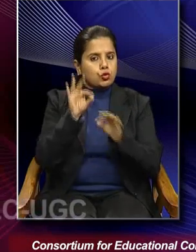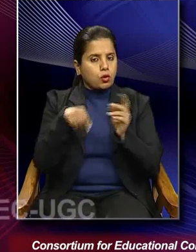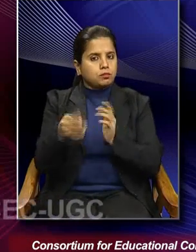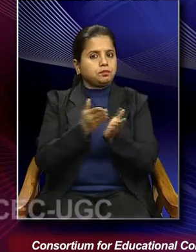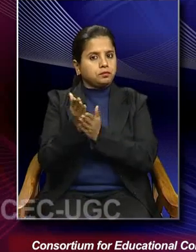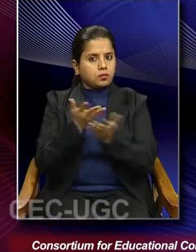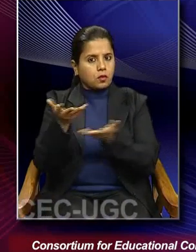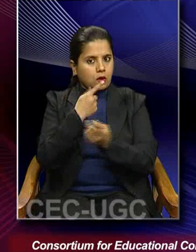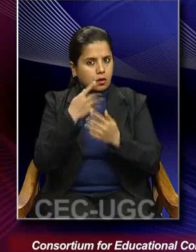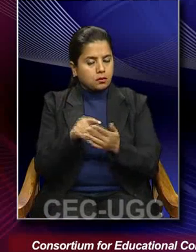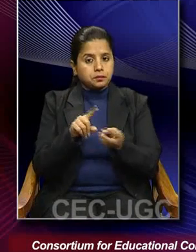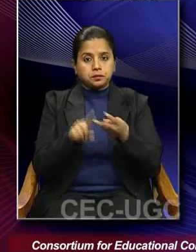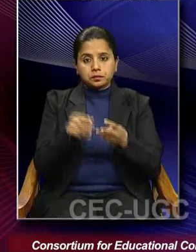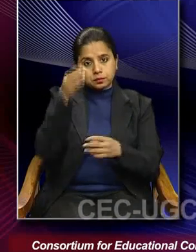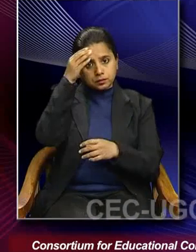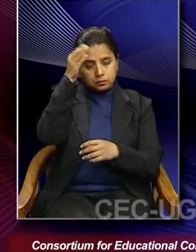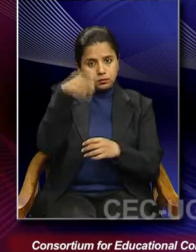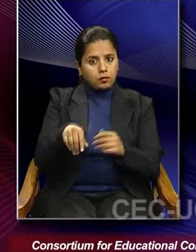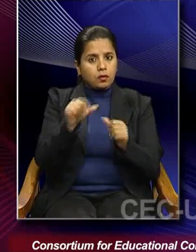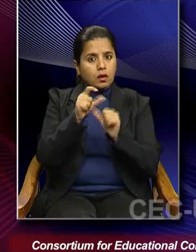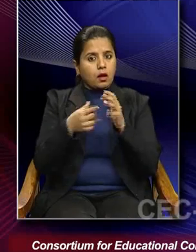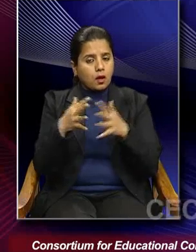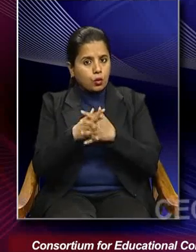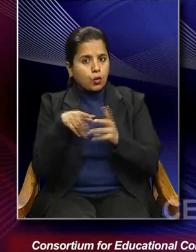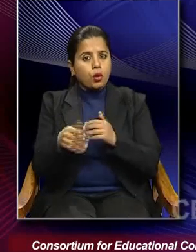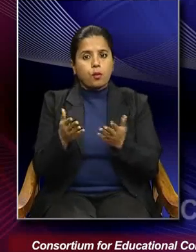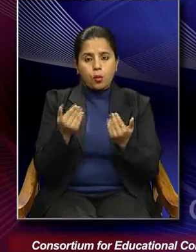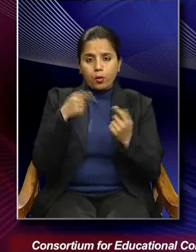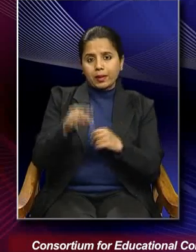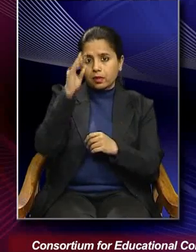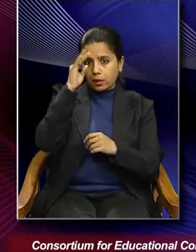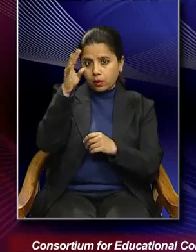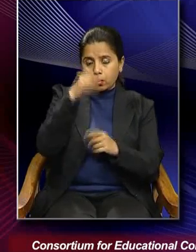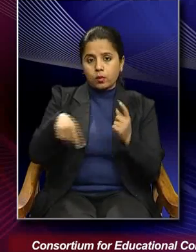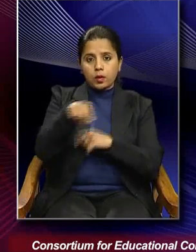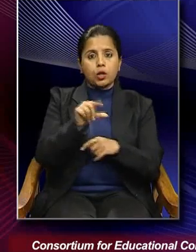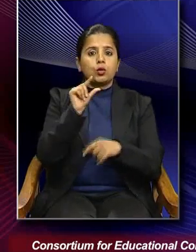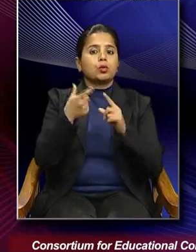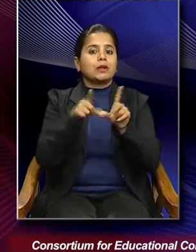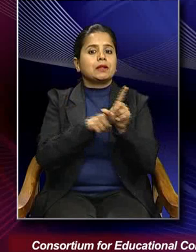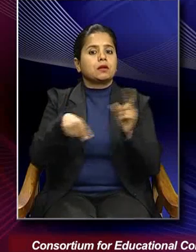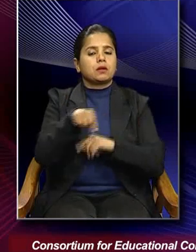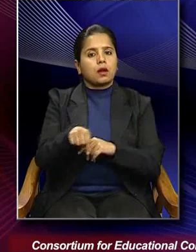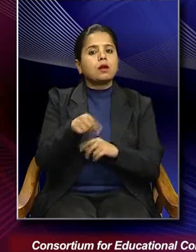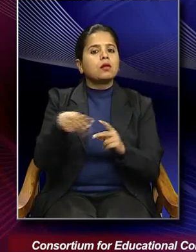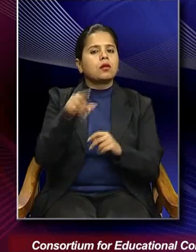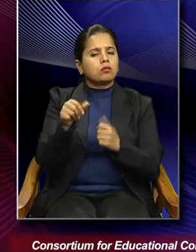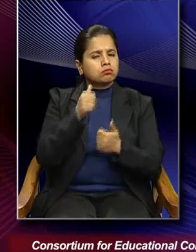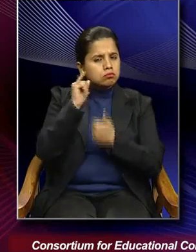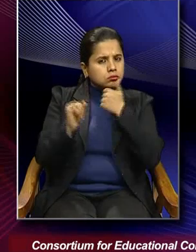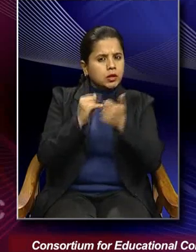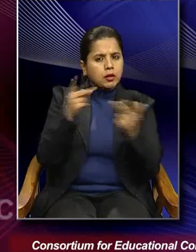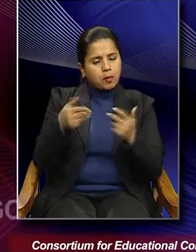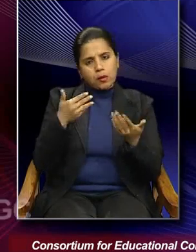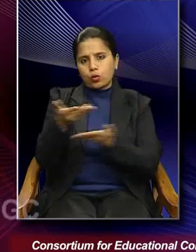discussed, concept of Arrow's impossibility theorem was discussed, and utility principle with its criticism has been